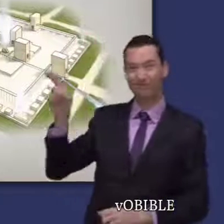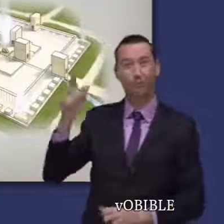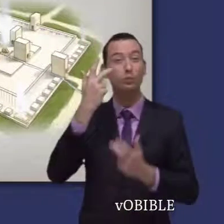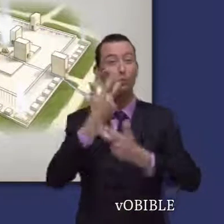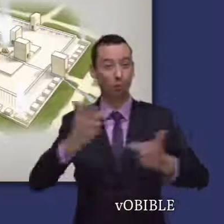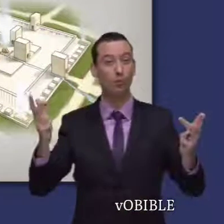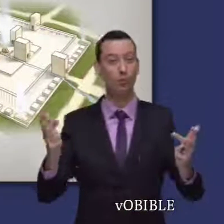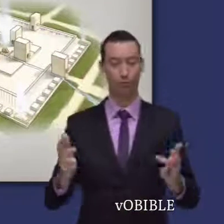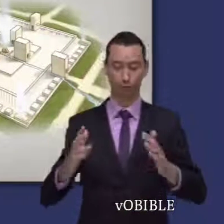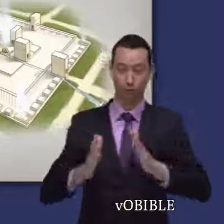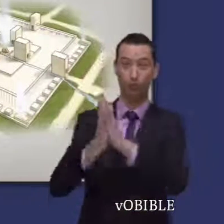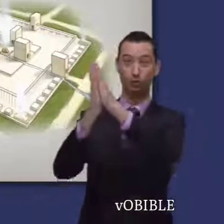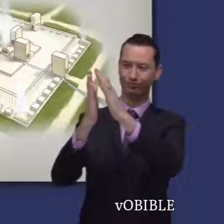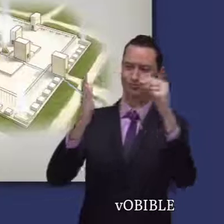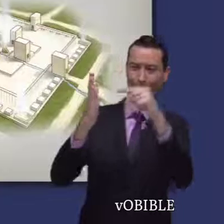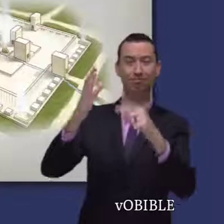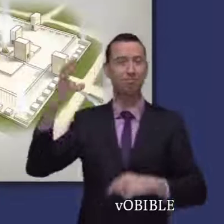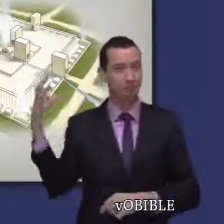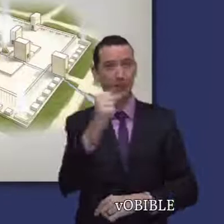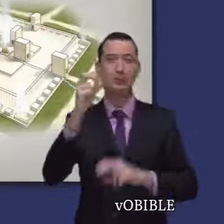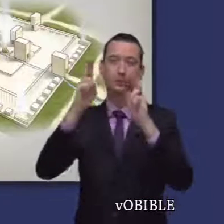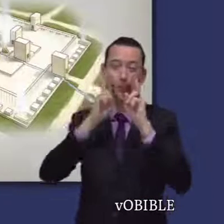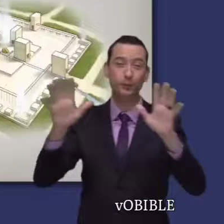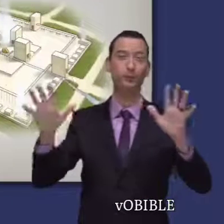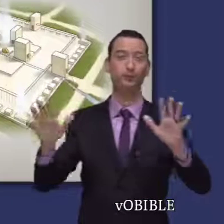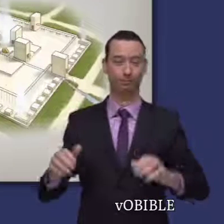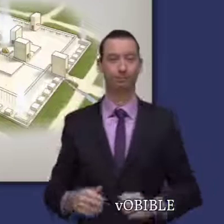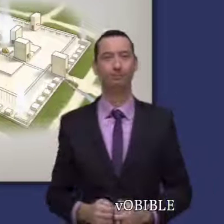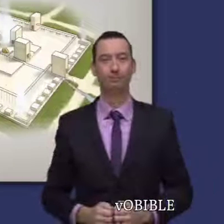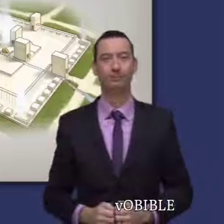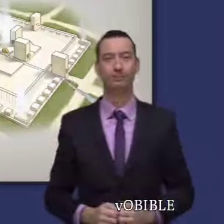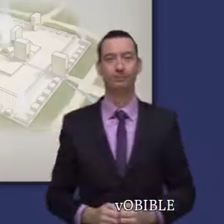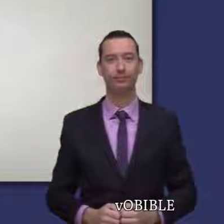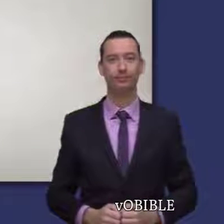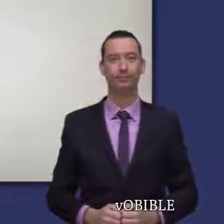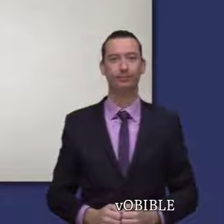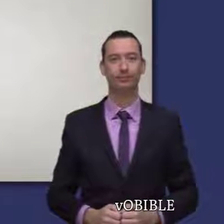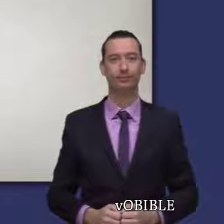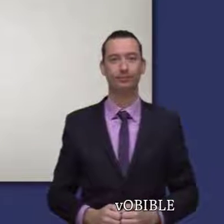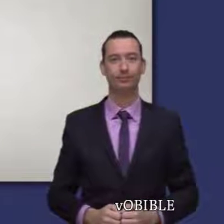of the temple underscores Jehovah's high standards for true worship.